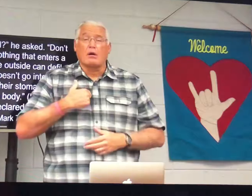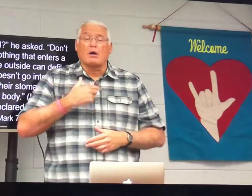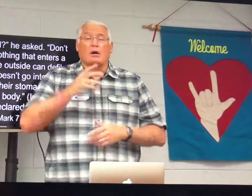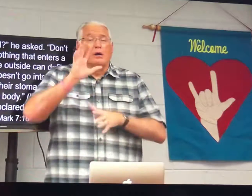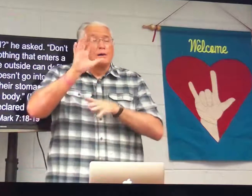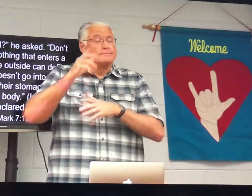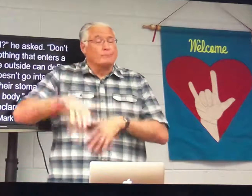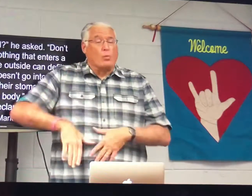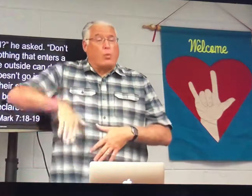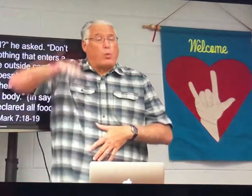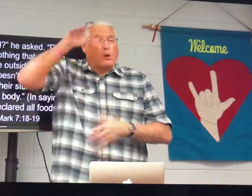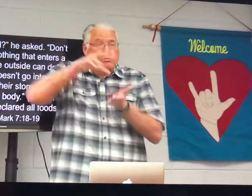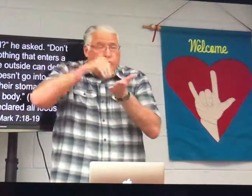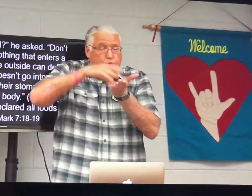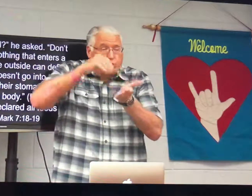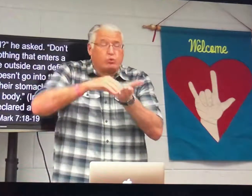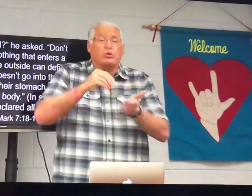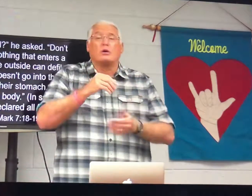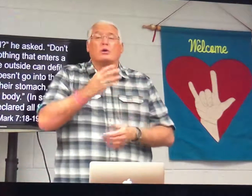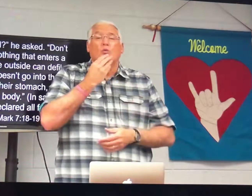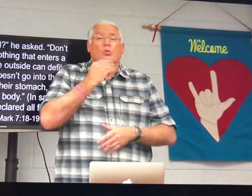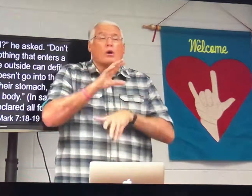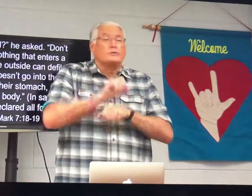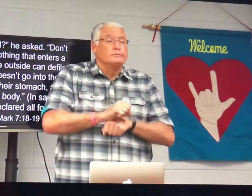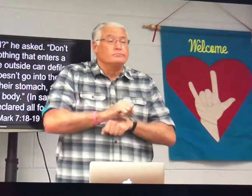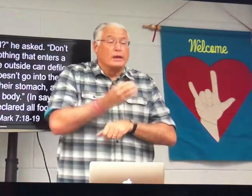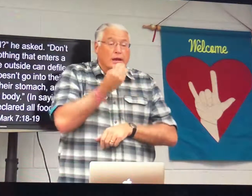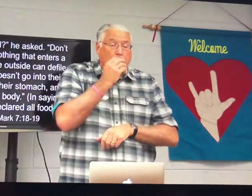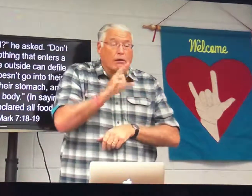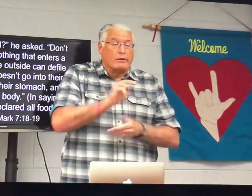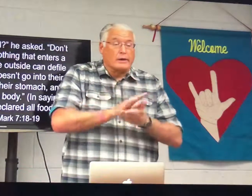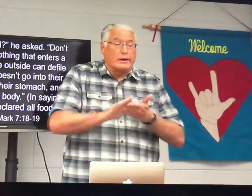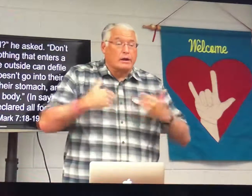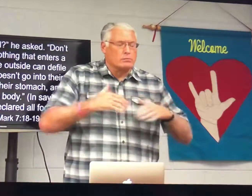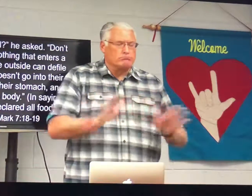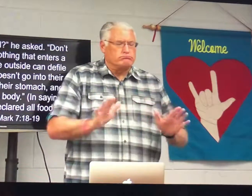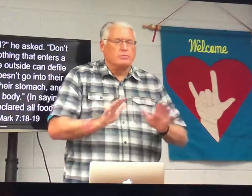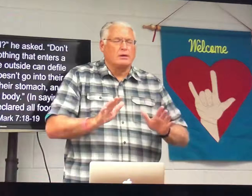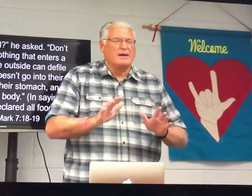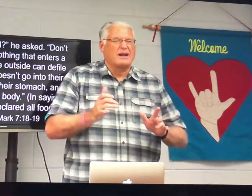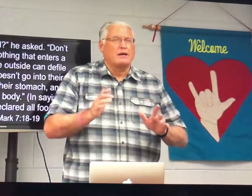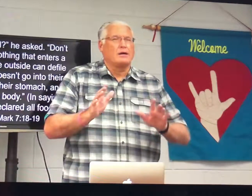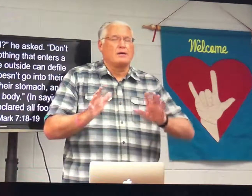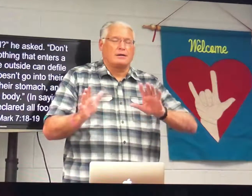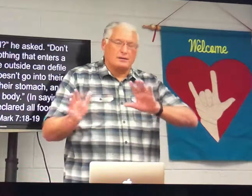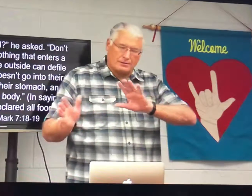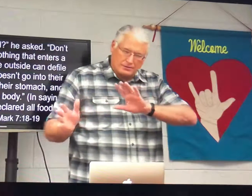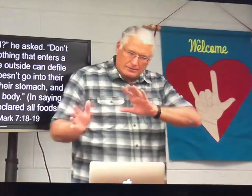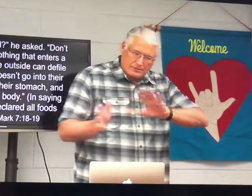pitch. And he just missed there. A little wide, and the count's going to be